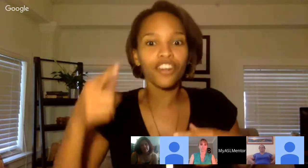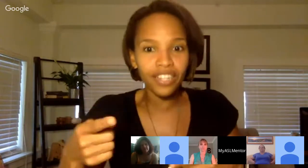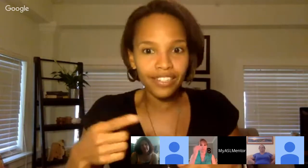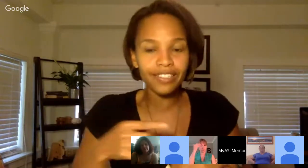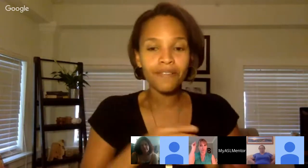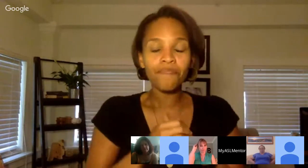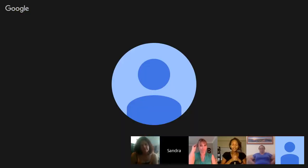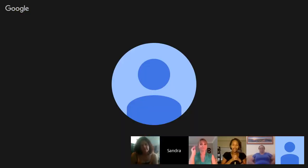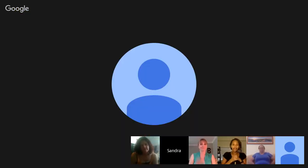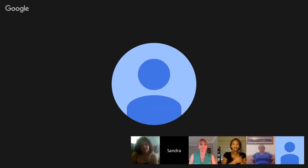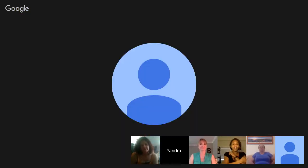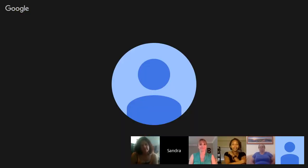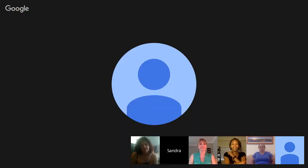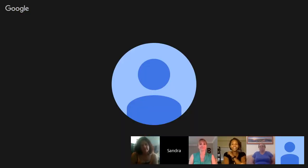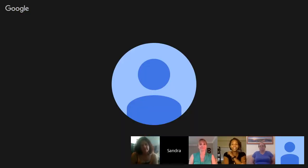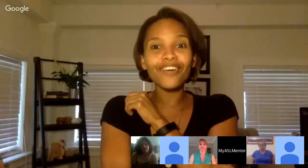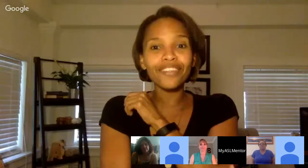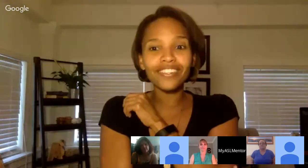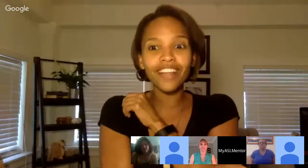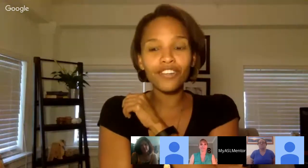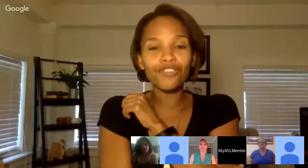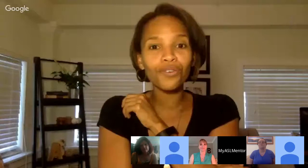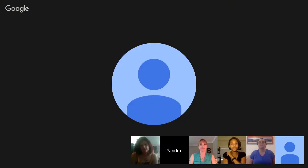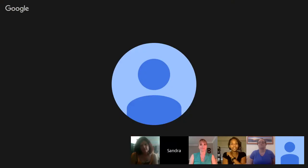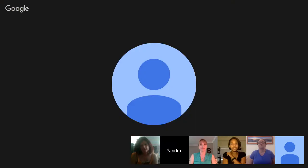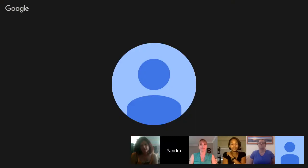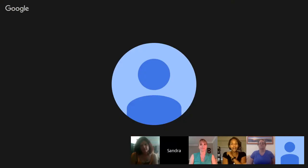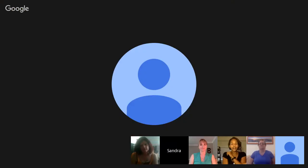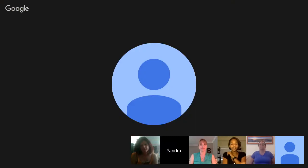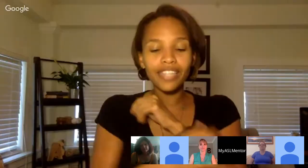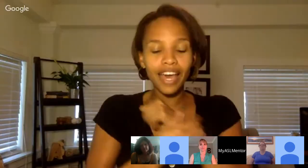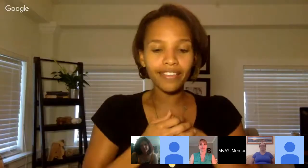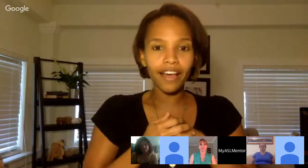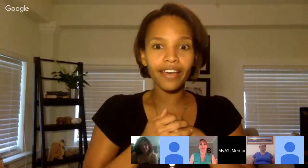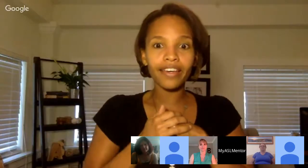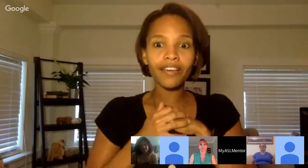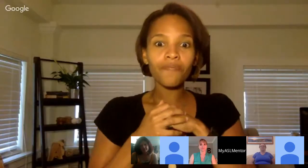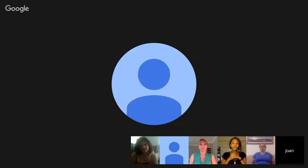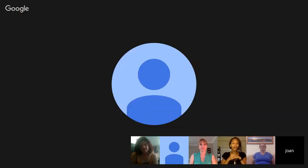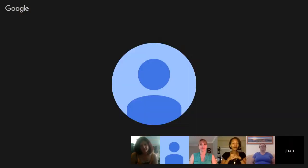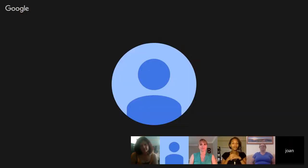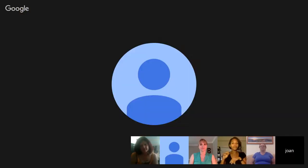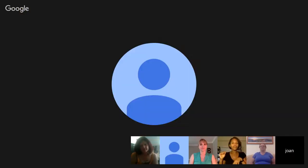And there it is. Another thing that I noticed a lot too is saying like,